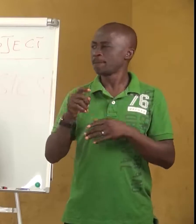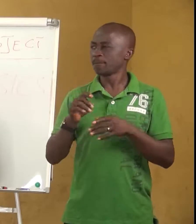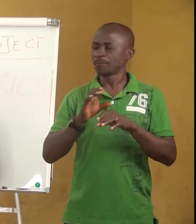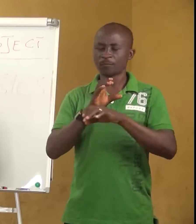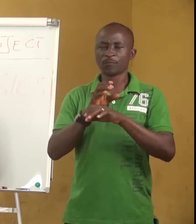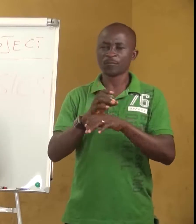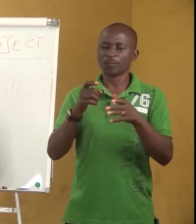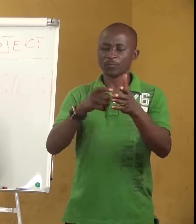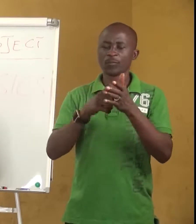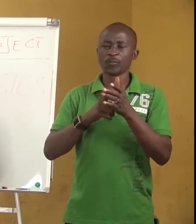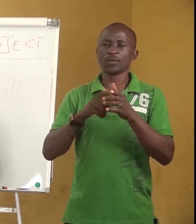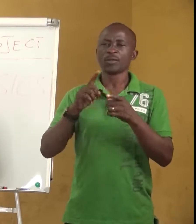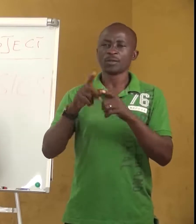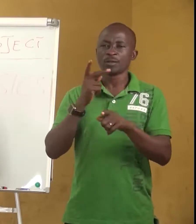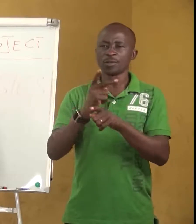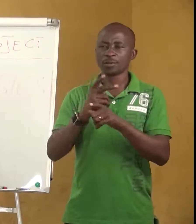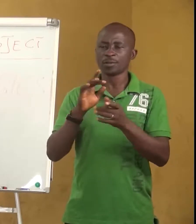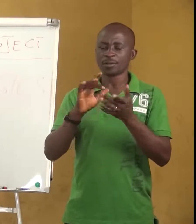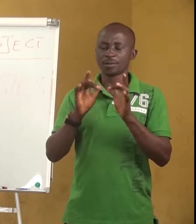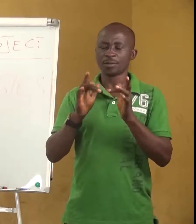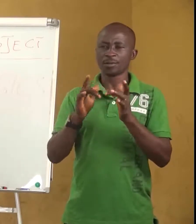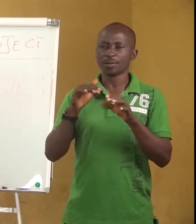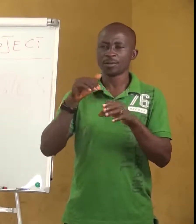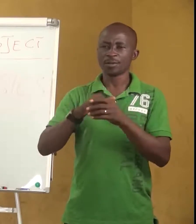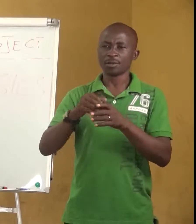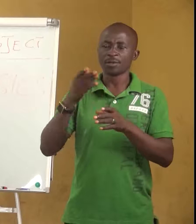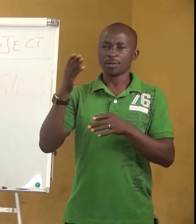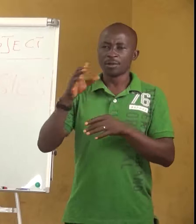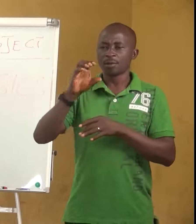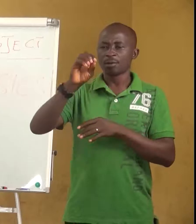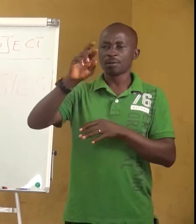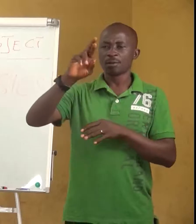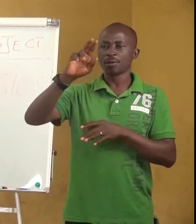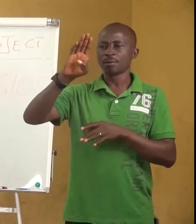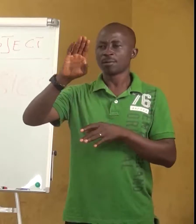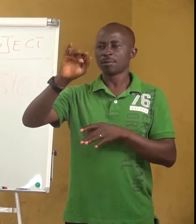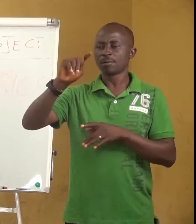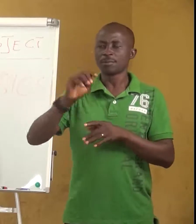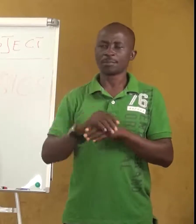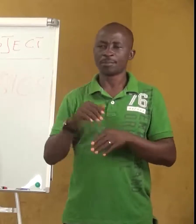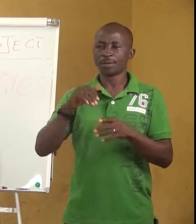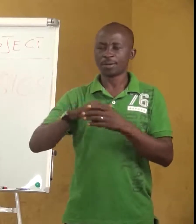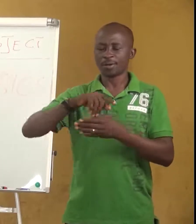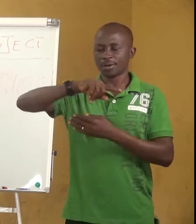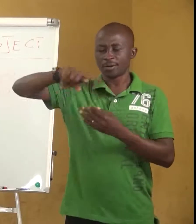required to keep the satellites in their orbits. Now, in circular motion,